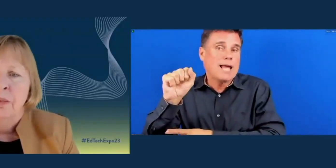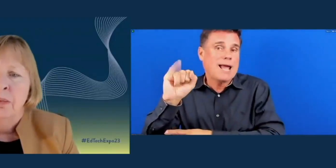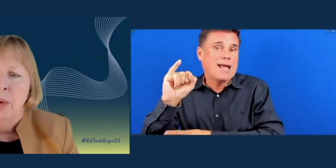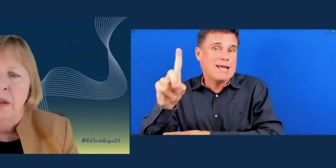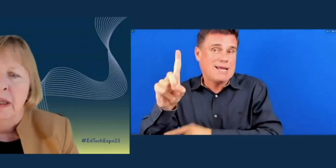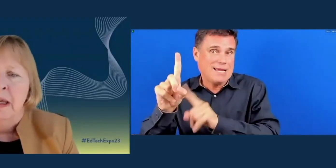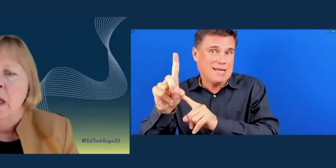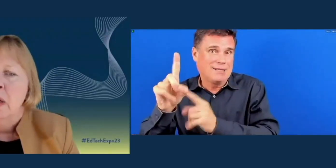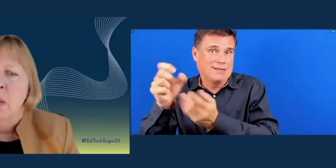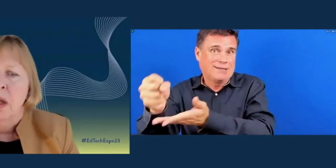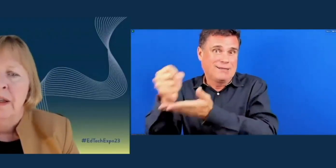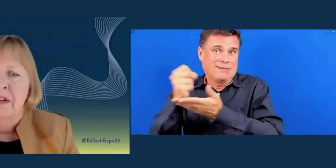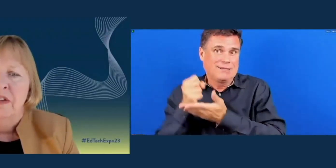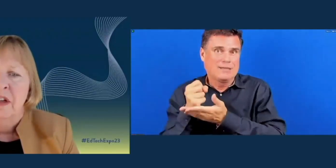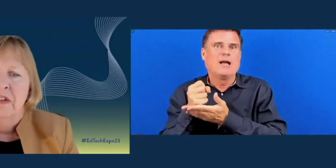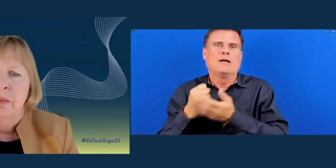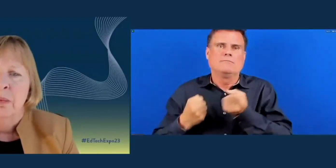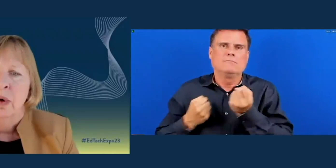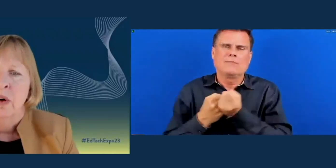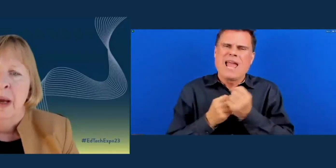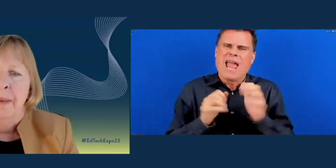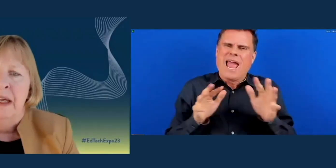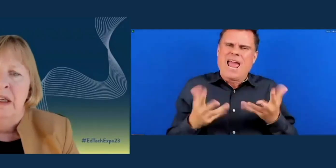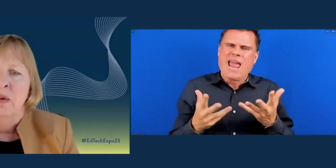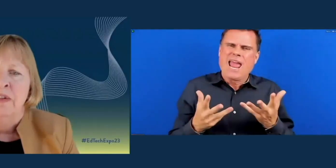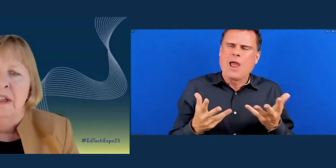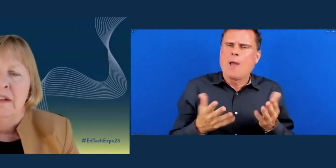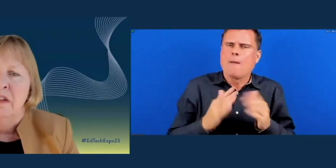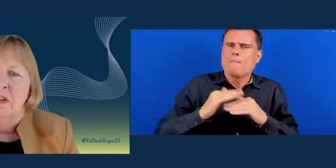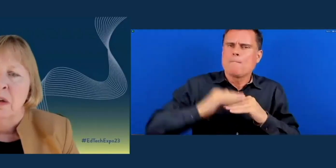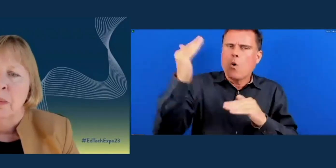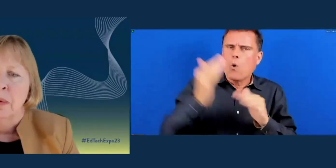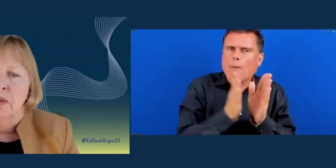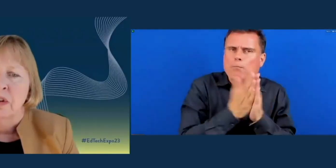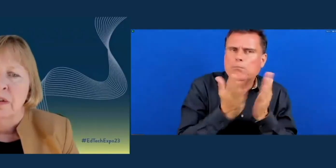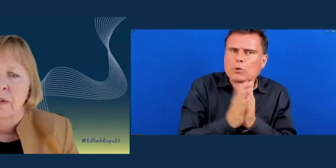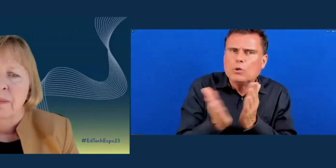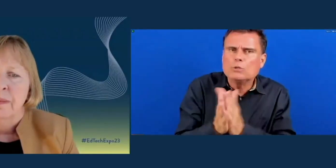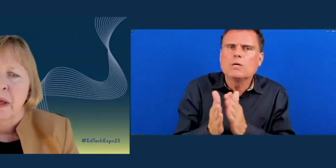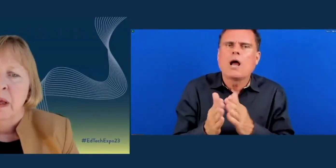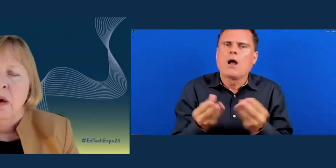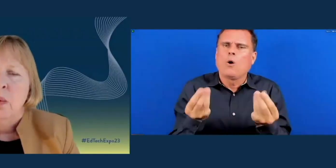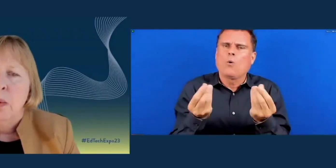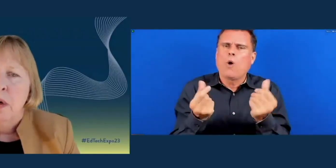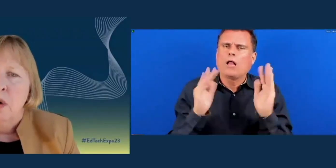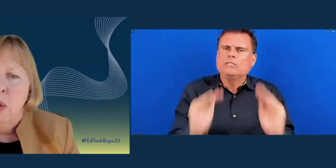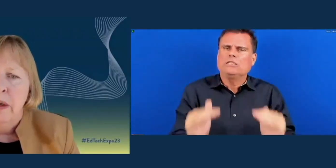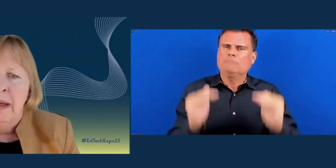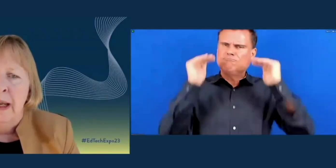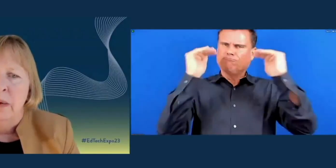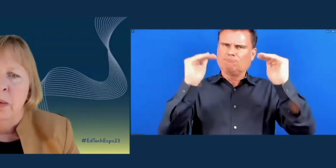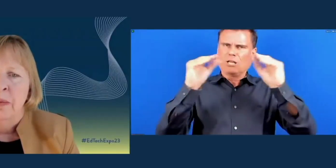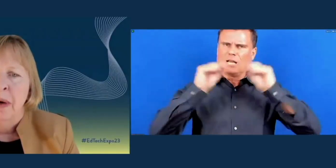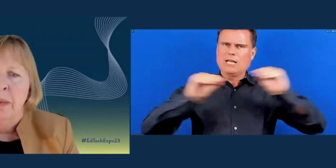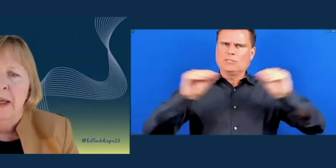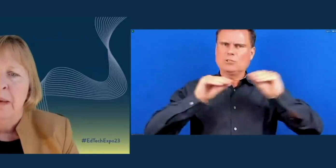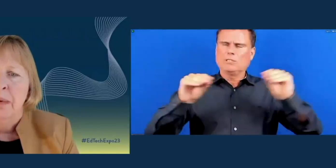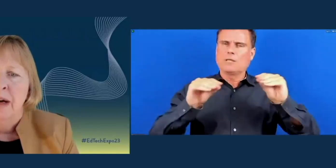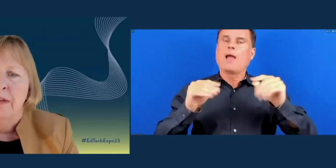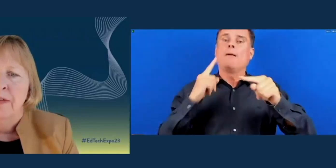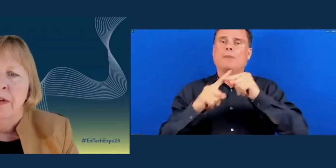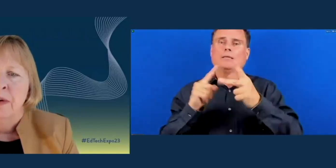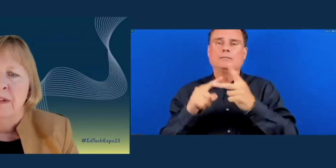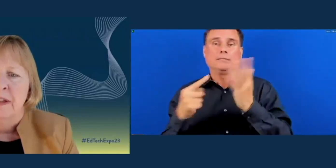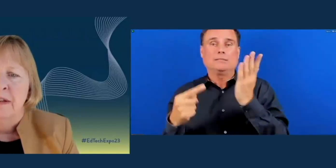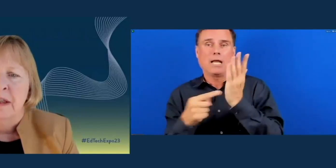most importantly, quality education programming using digital approaches. We will coordinate with public and